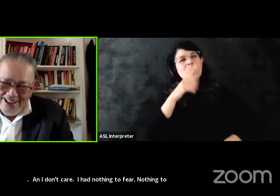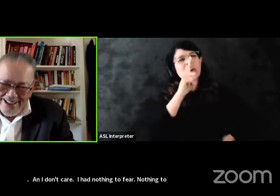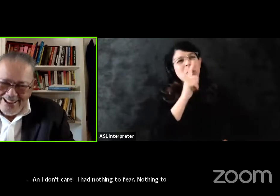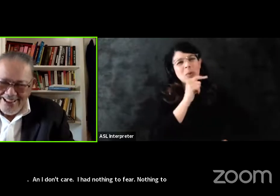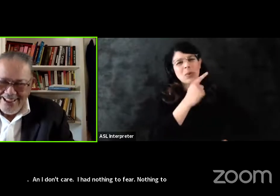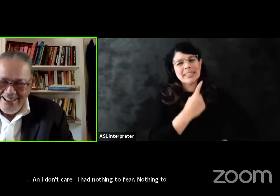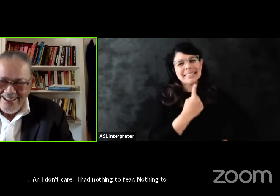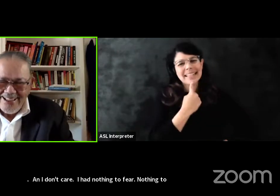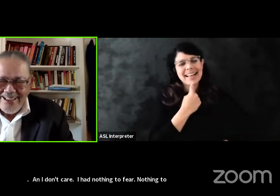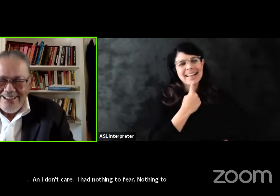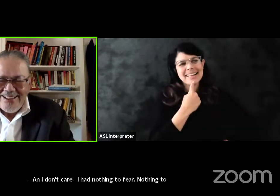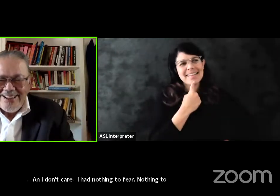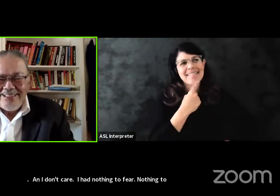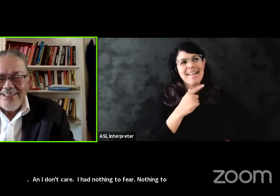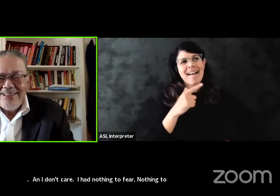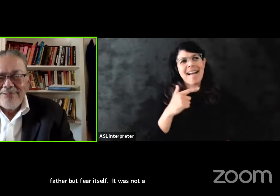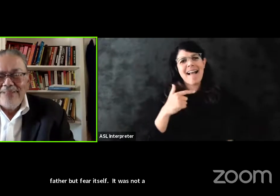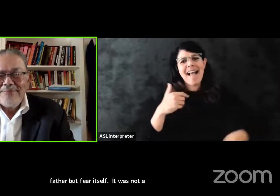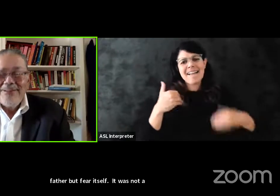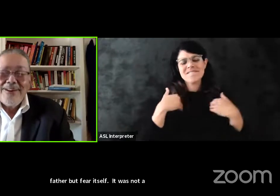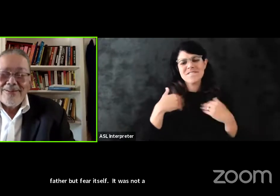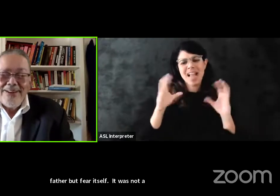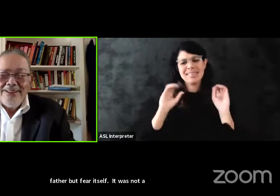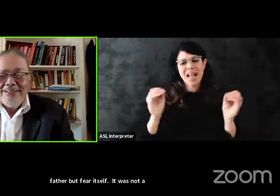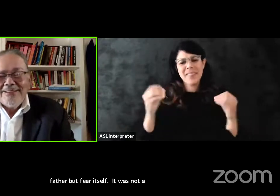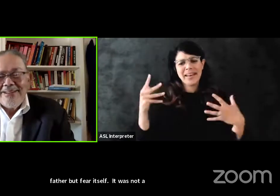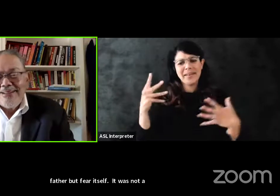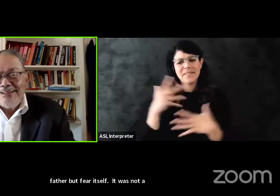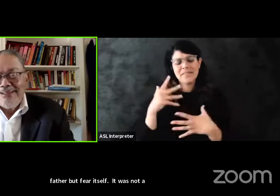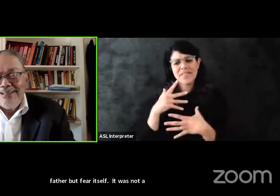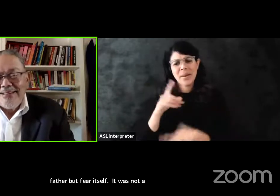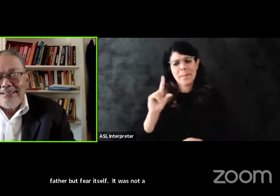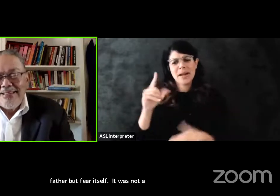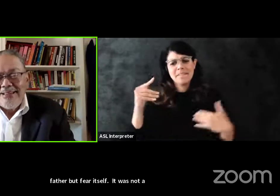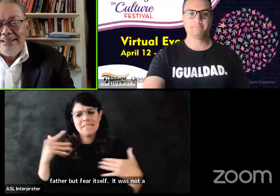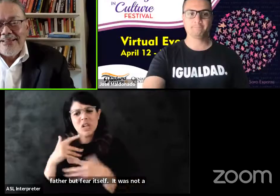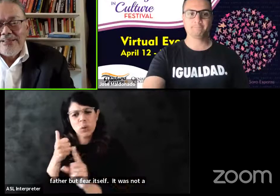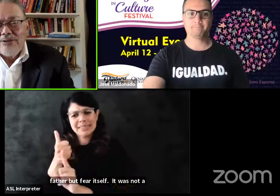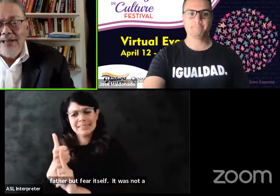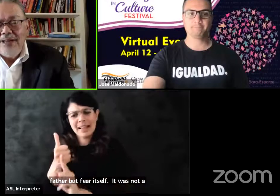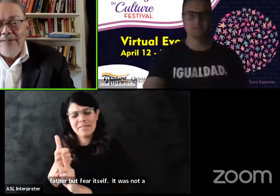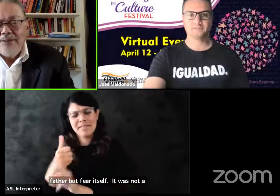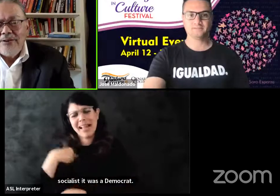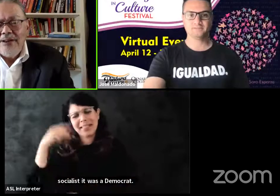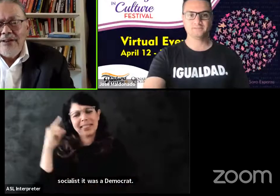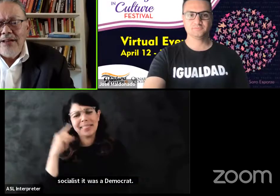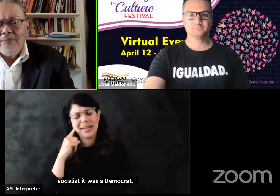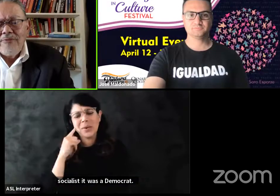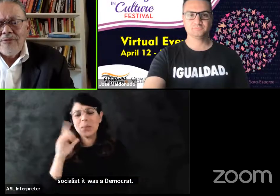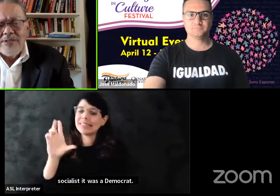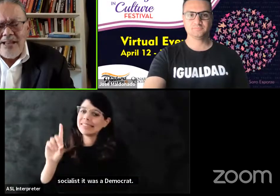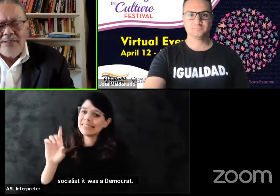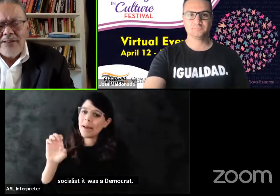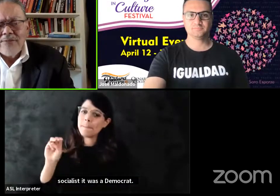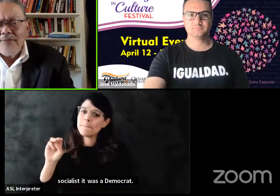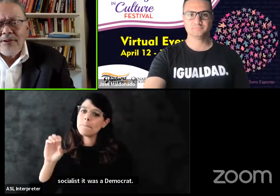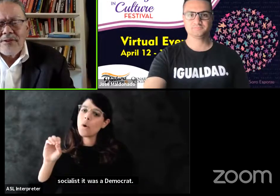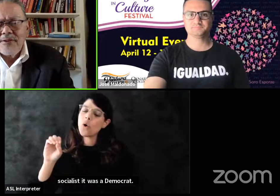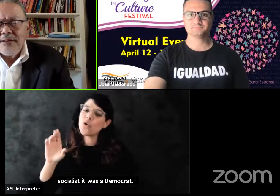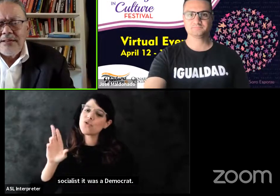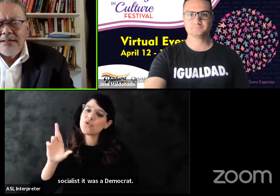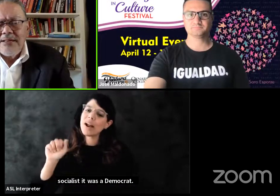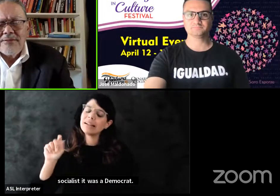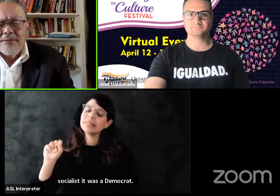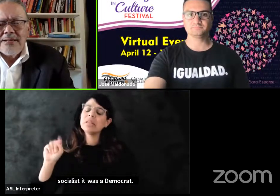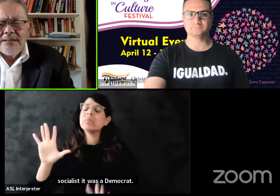Democrat. I think it was FDR, right? So no, I fear. I don't fear death. I don't